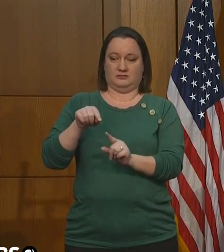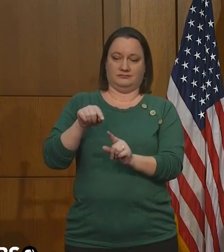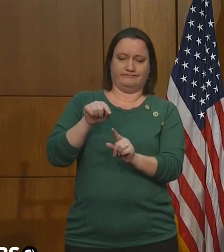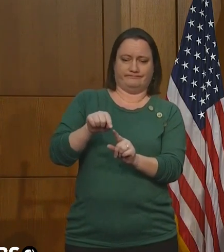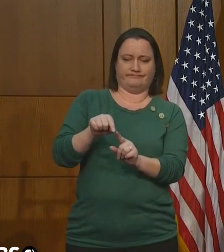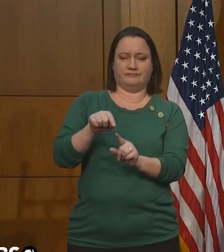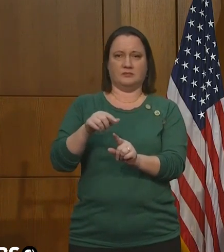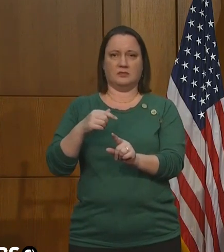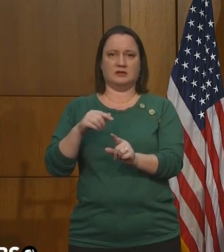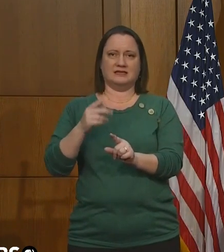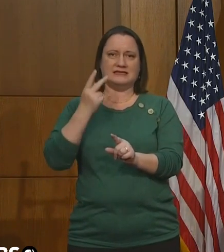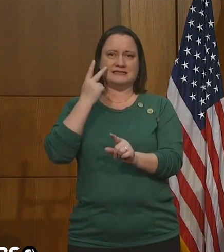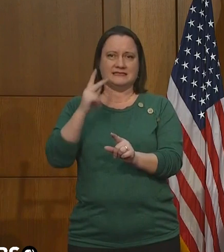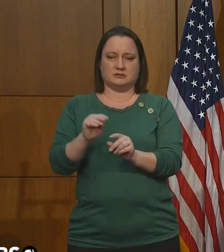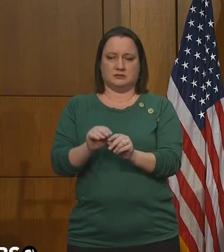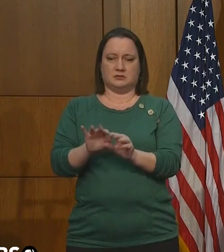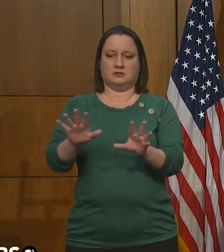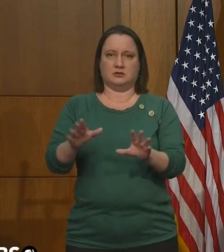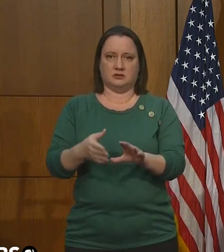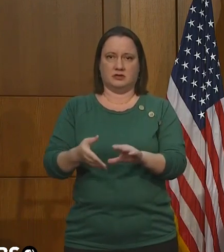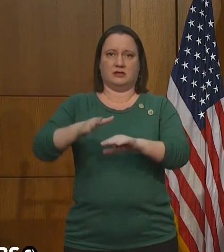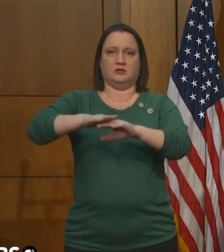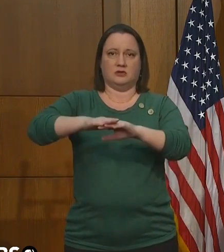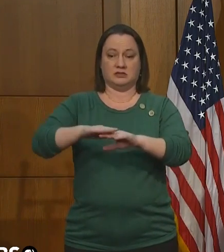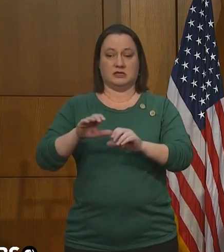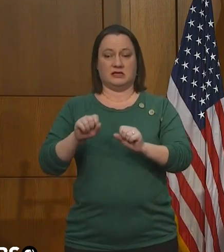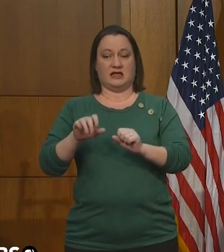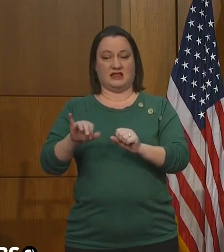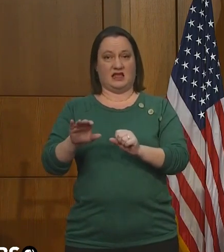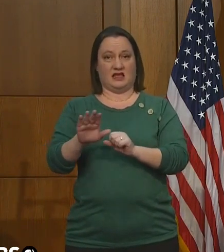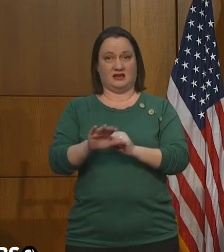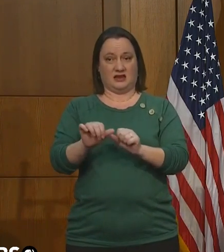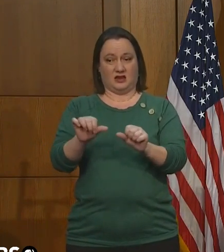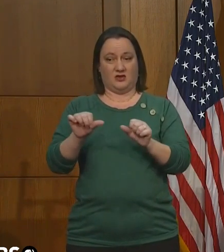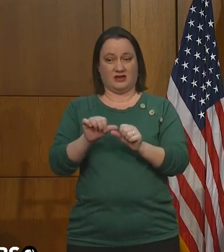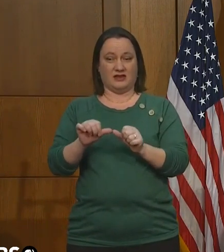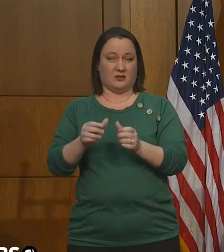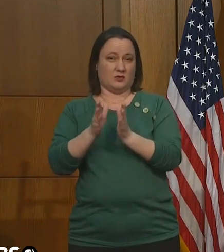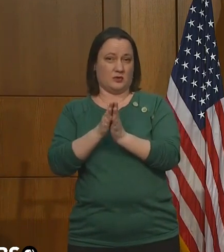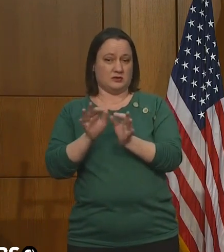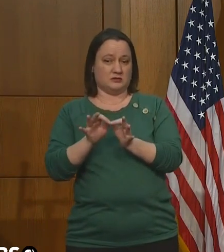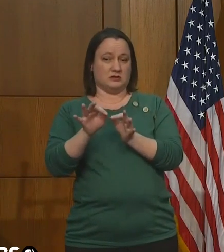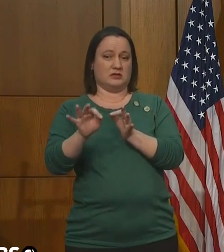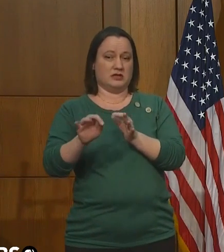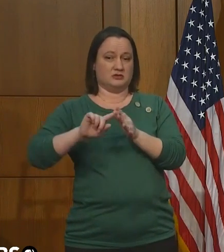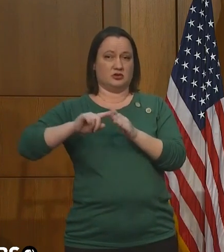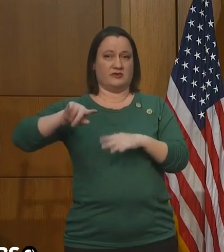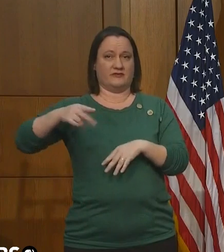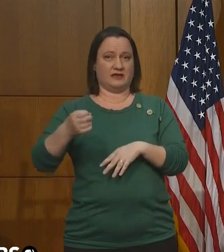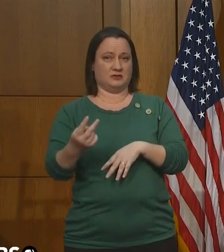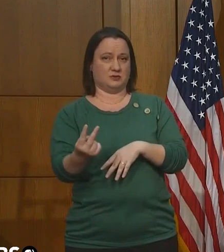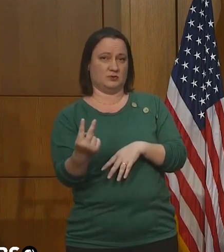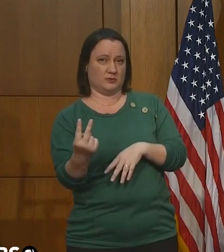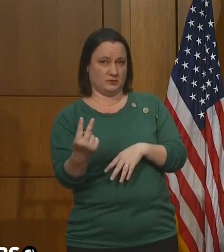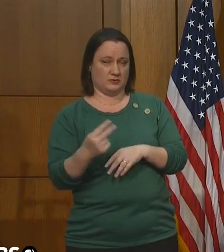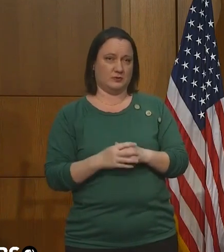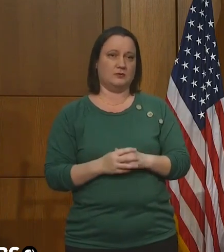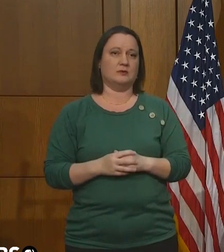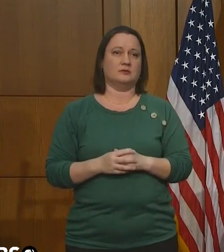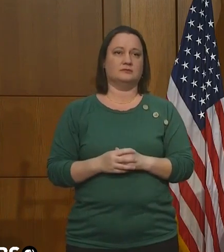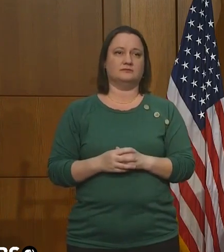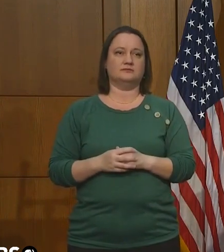that county request delaying its entry into phase two when that transition occurs? I think if I heard the question correctly,